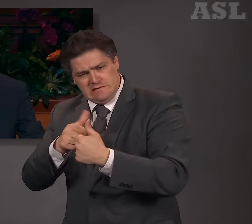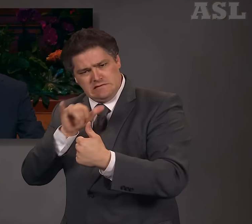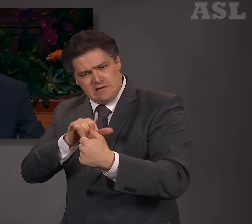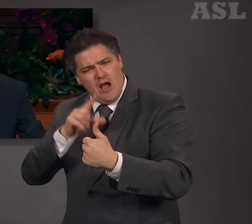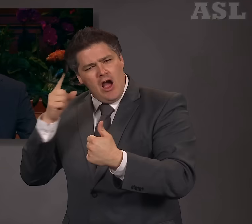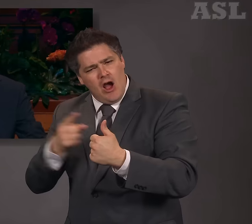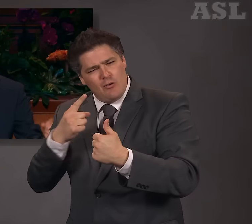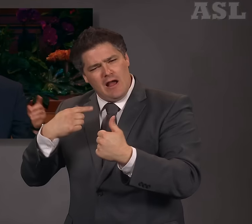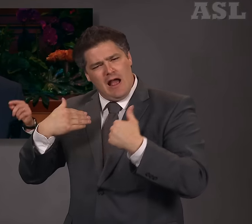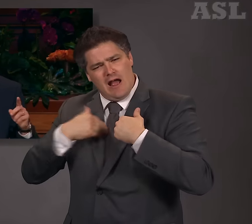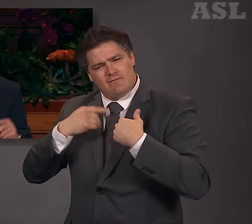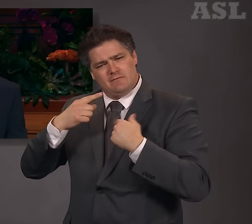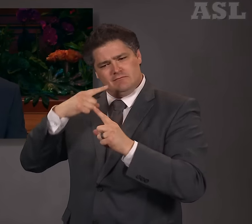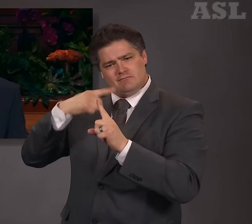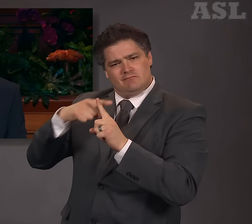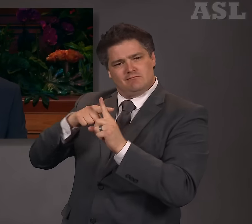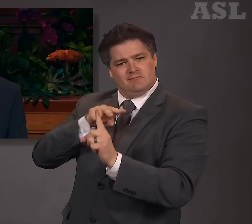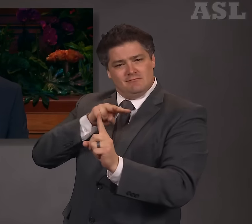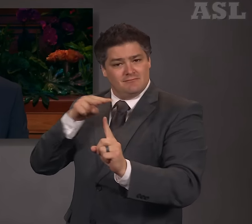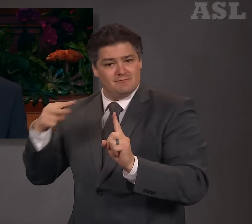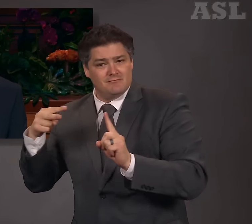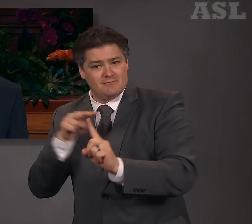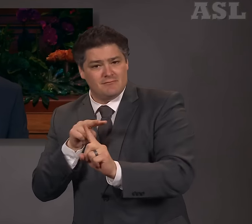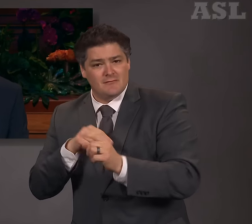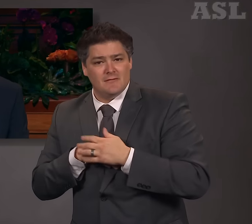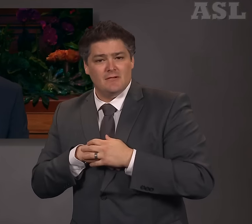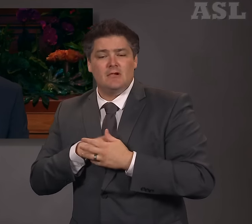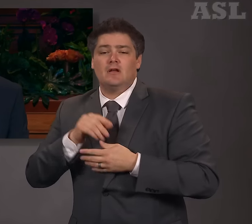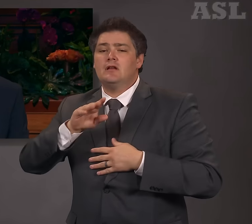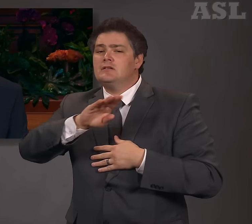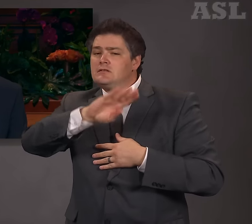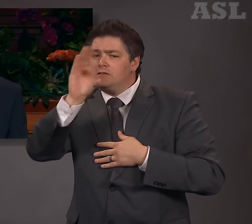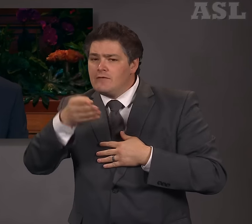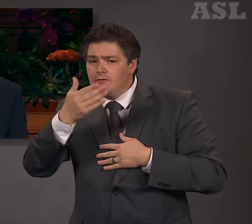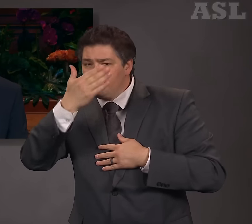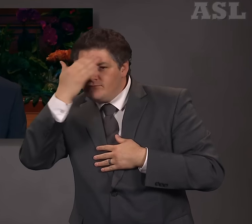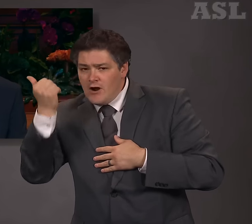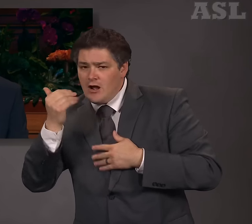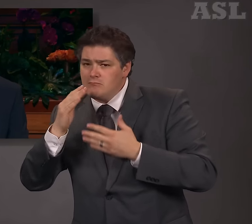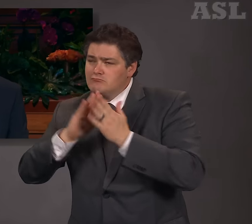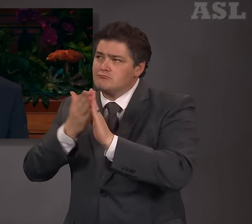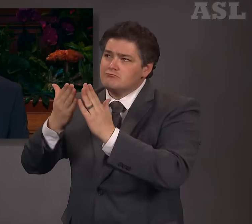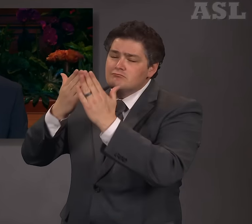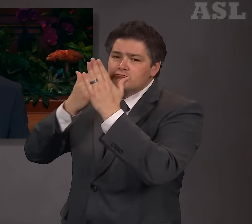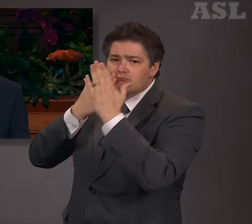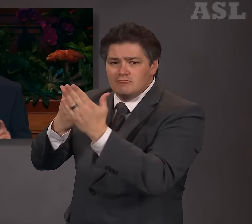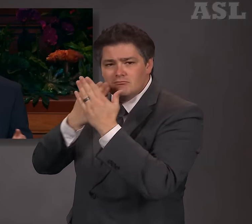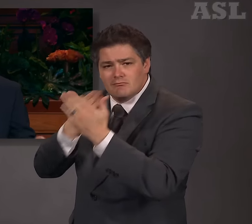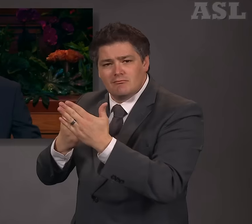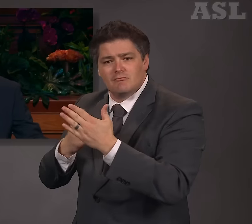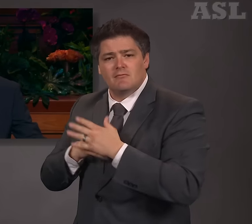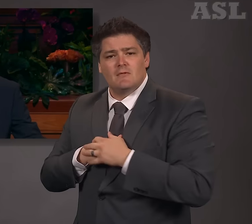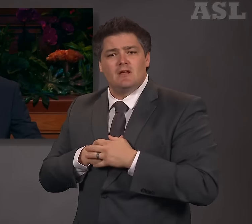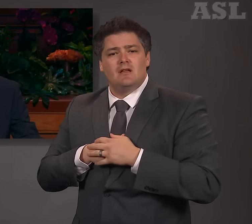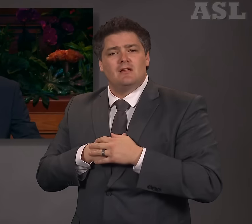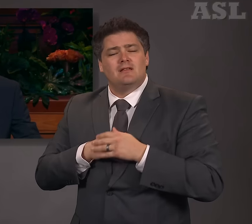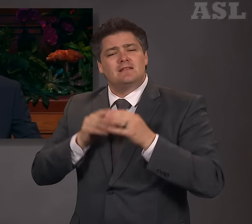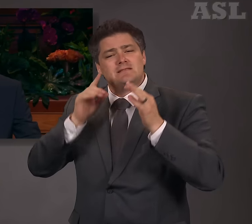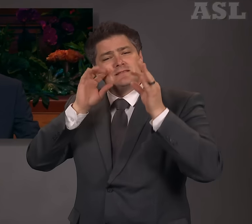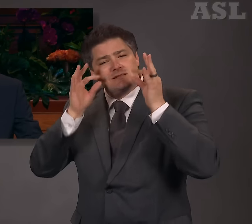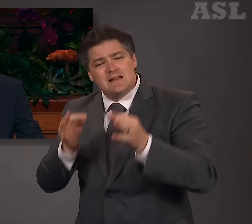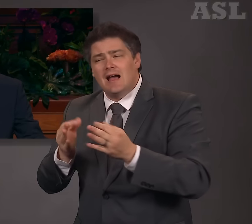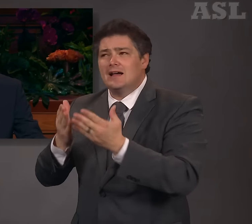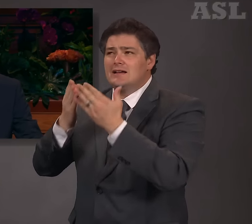of challenges, because they are always undoubtedly there too. Never forget to be